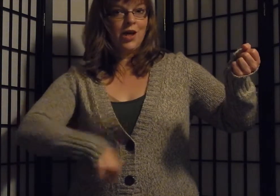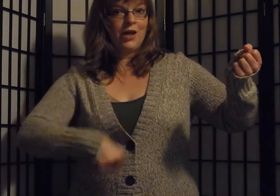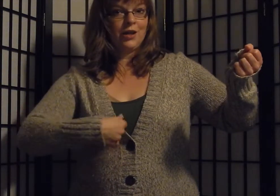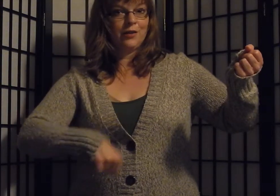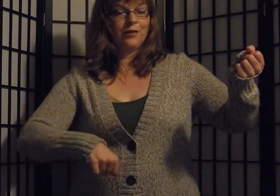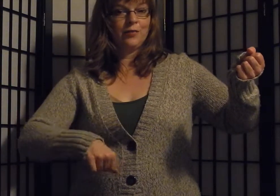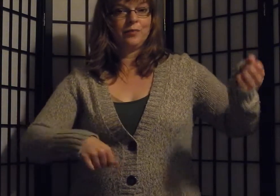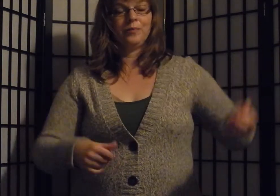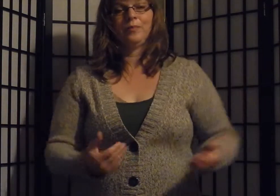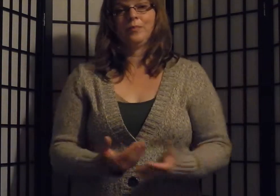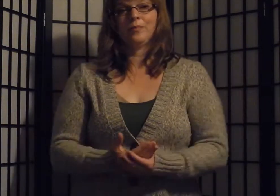guitar.